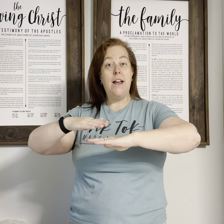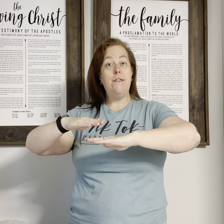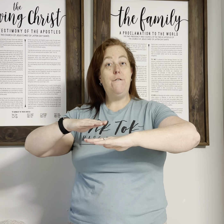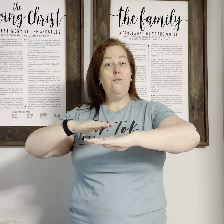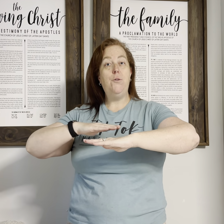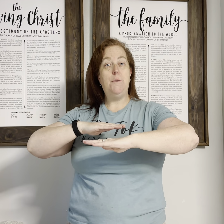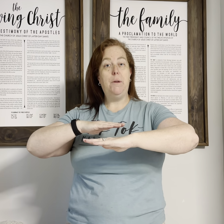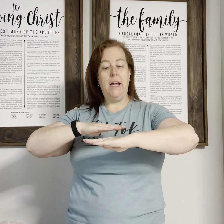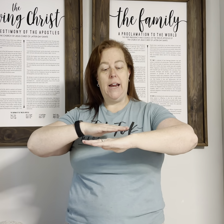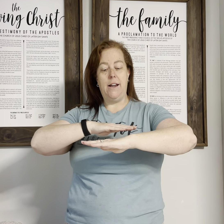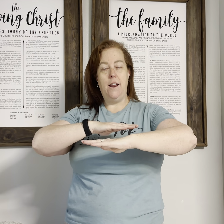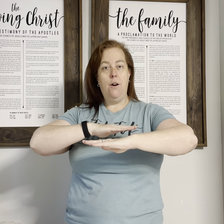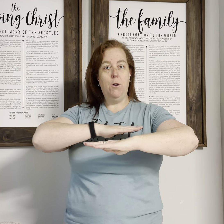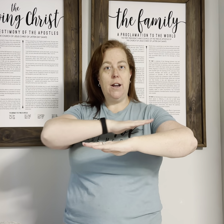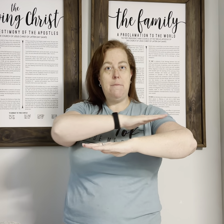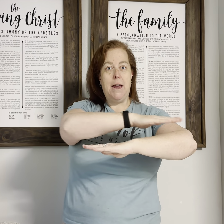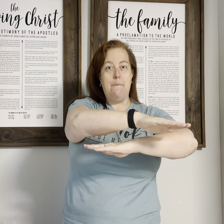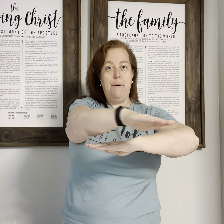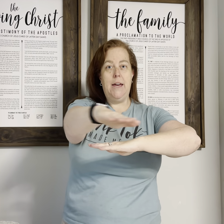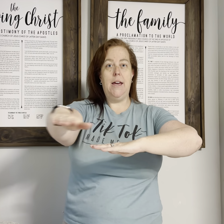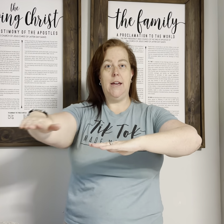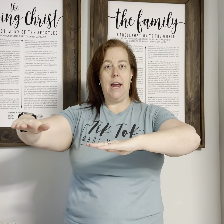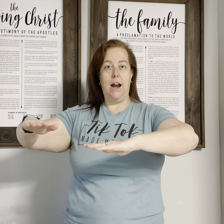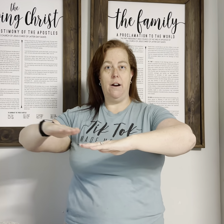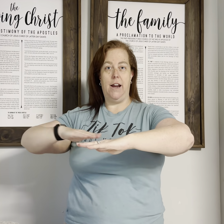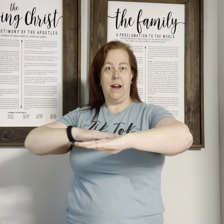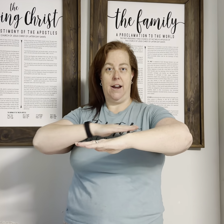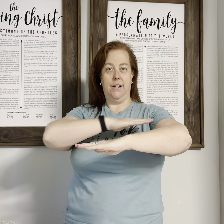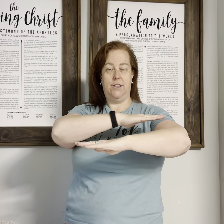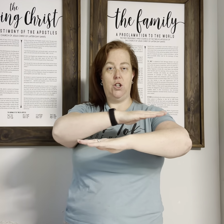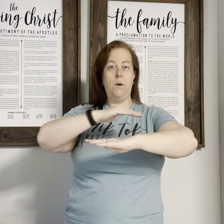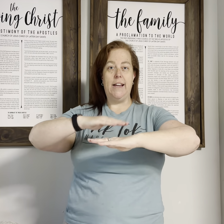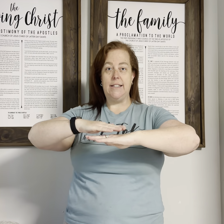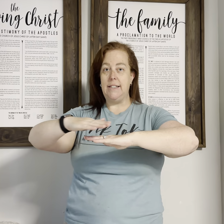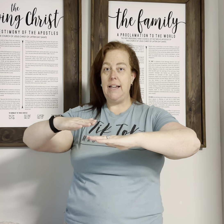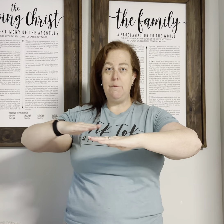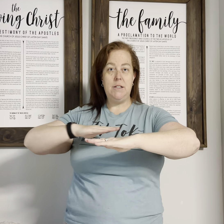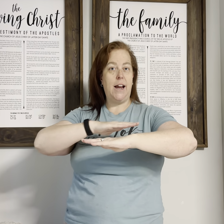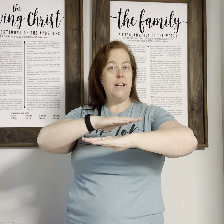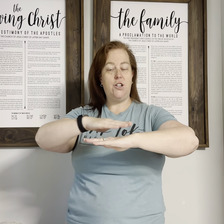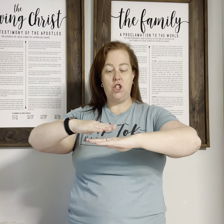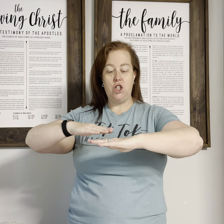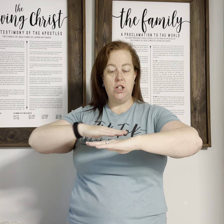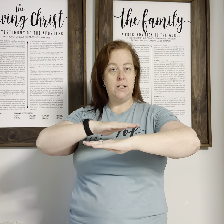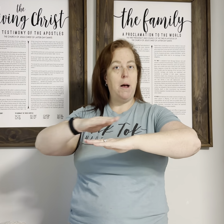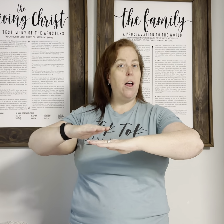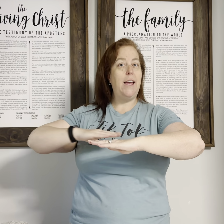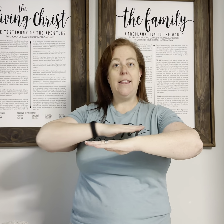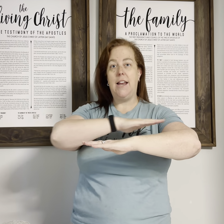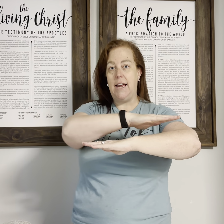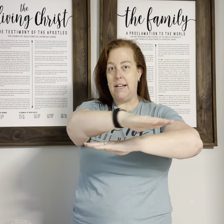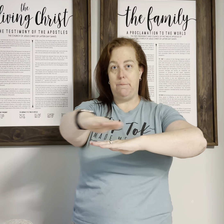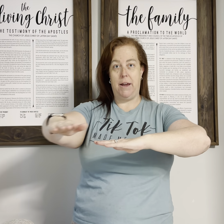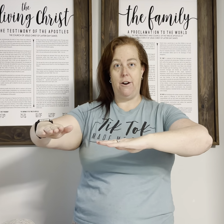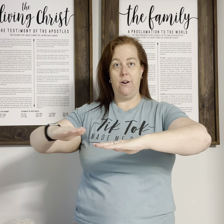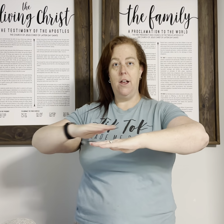the fruited plain, we're going to make a big area. So it's the same sign, it just starts small and then it gets bigger.